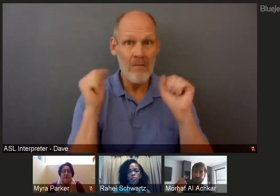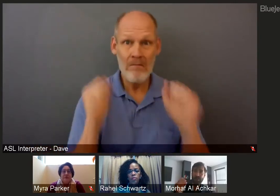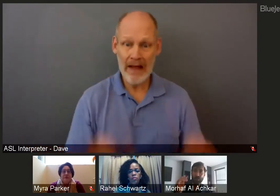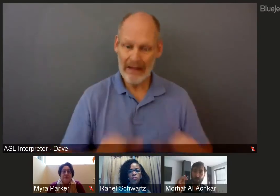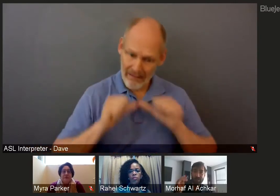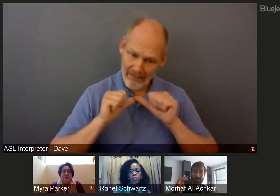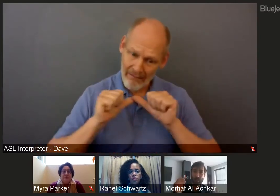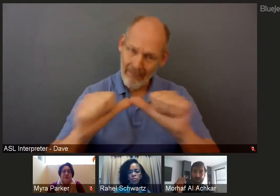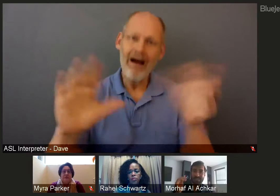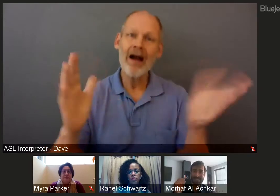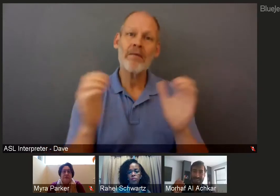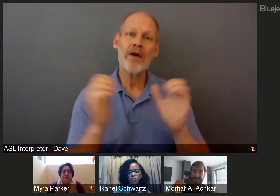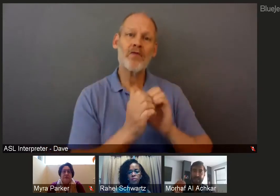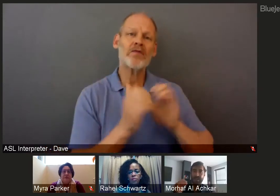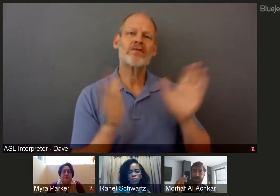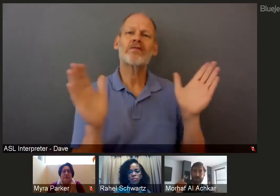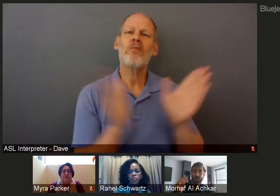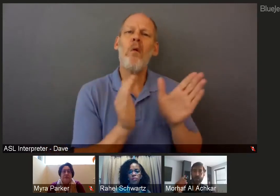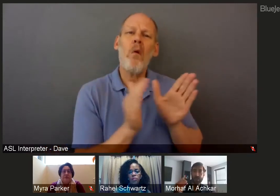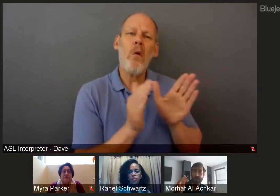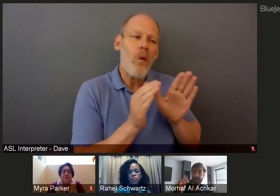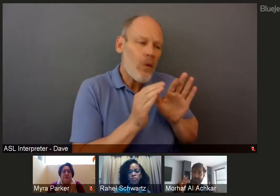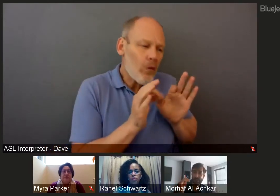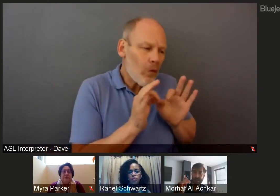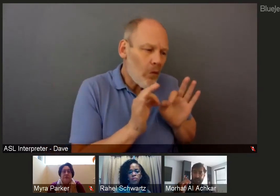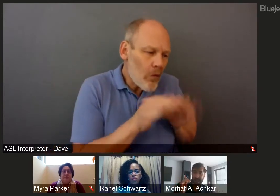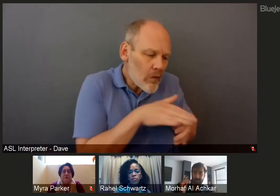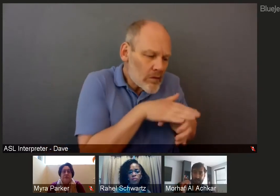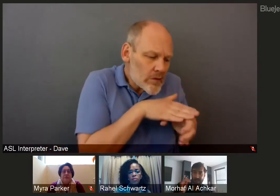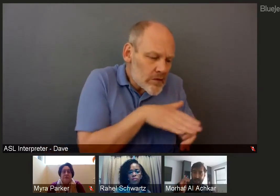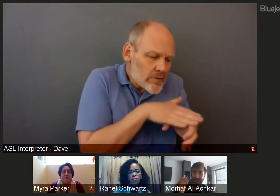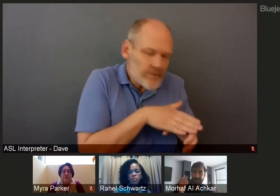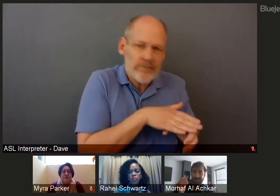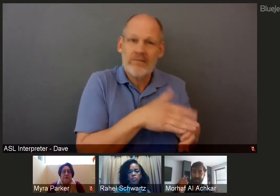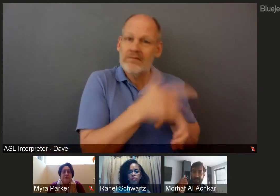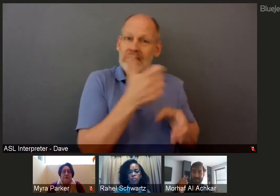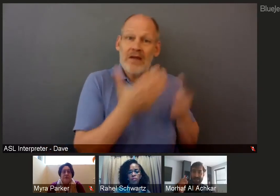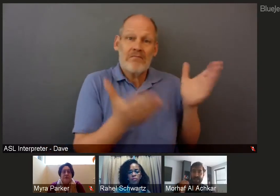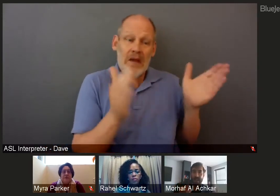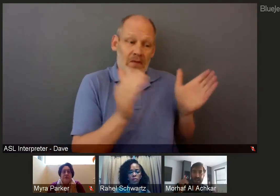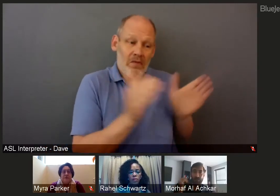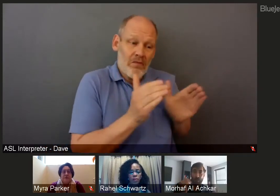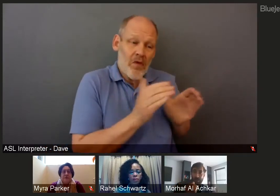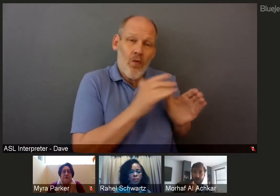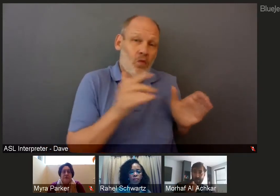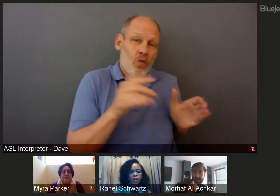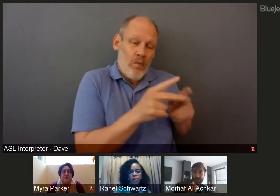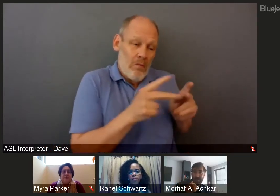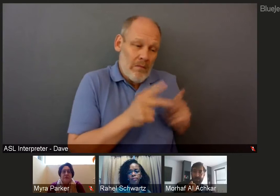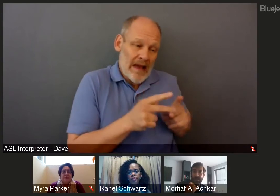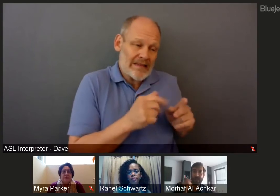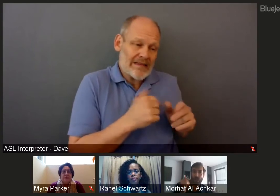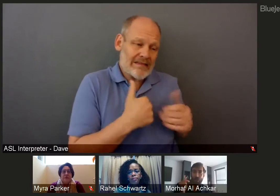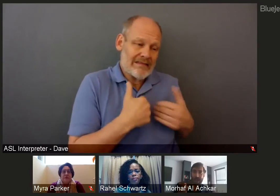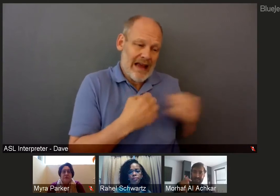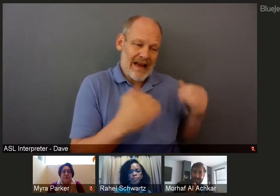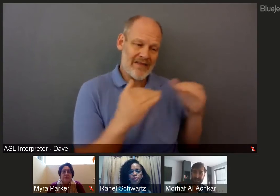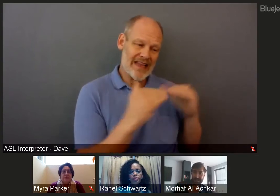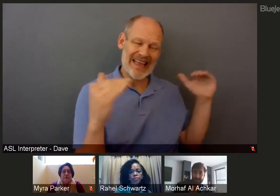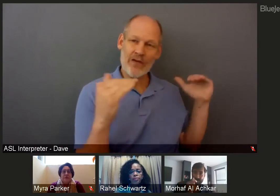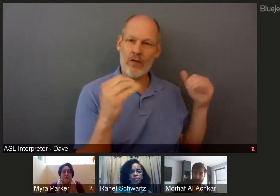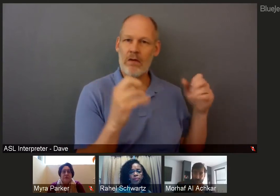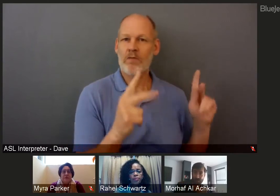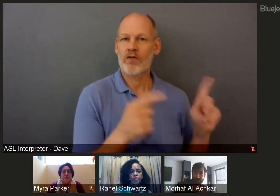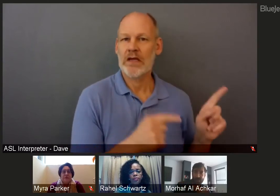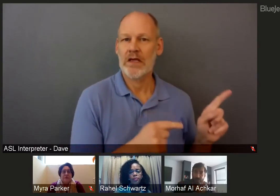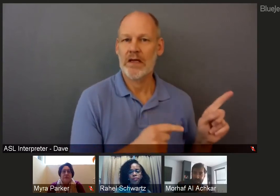at a rural site from a local oncologist who may not have the cutting edge experiences. I am worried about my friend who has